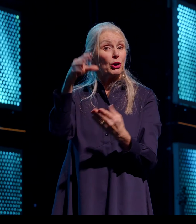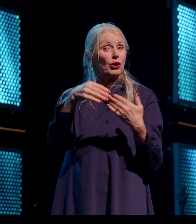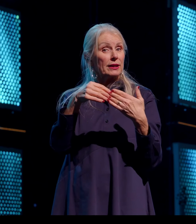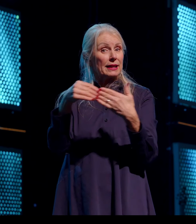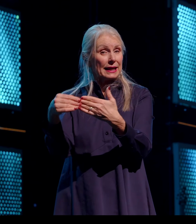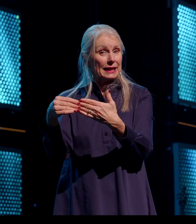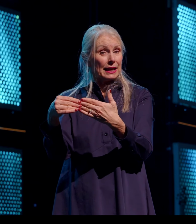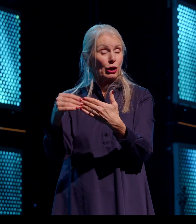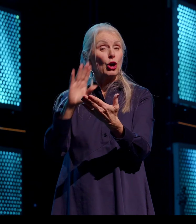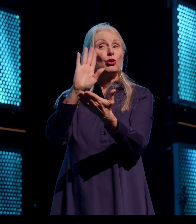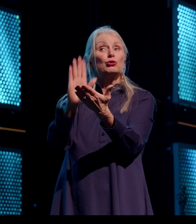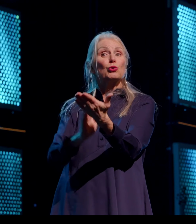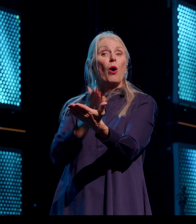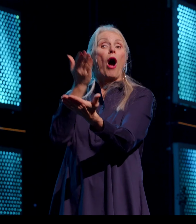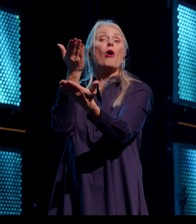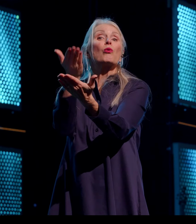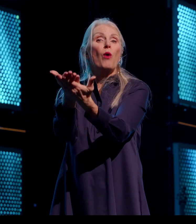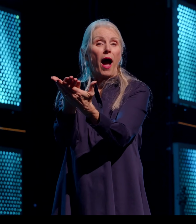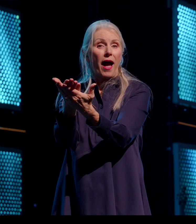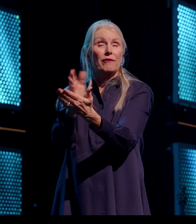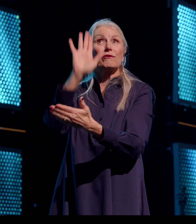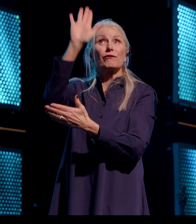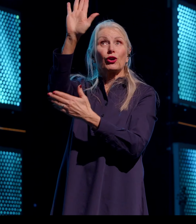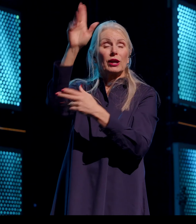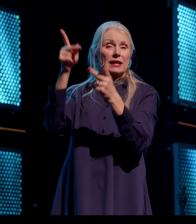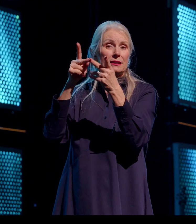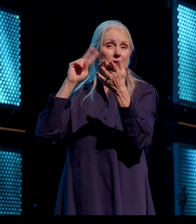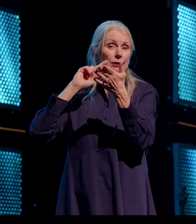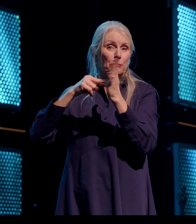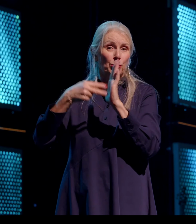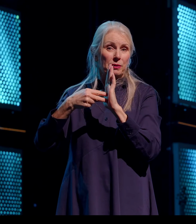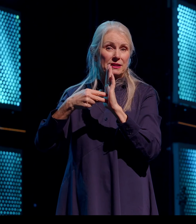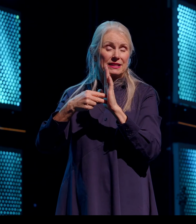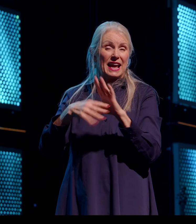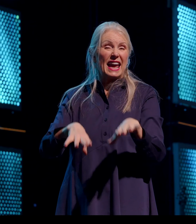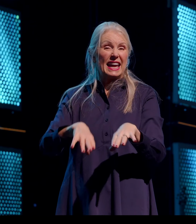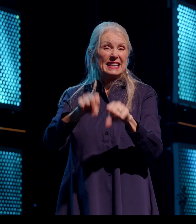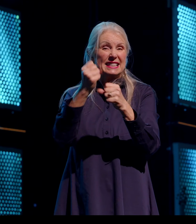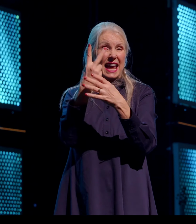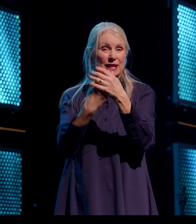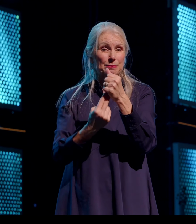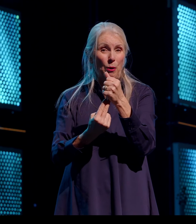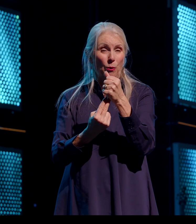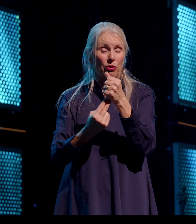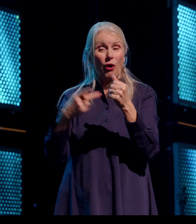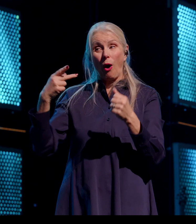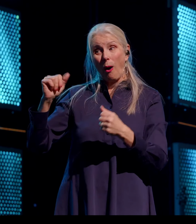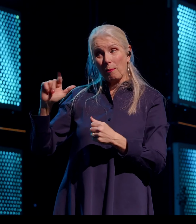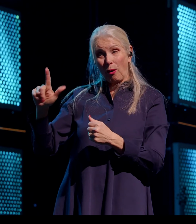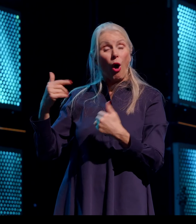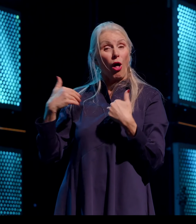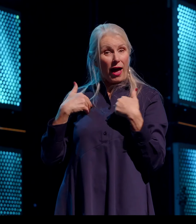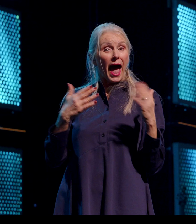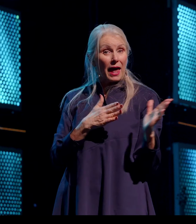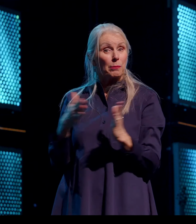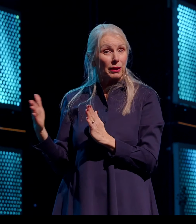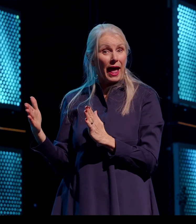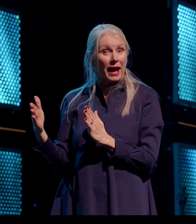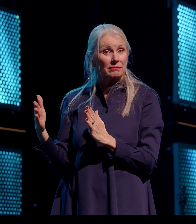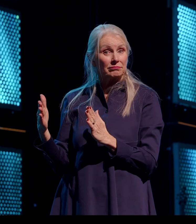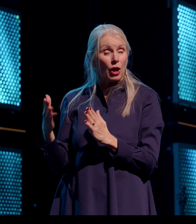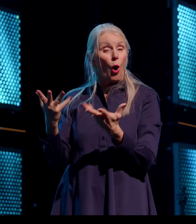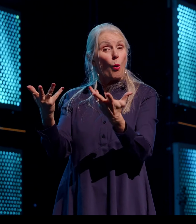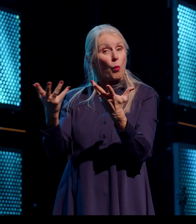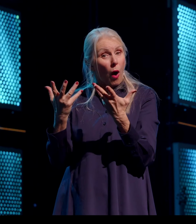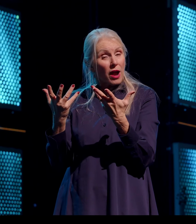get us to where he wants us to go for his purposes. It takes both. Paul had a plan to strengthen and encourage the church,